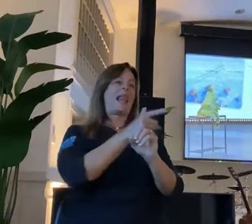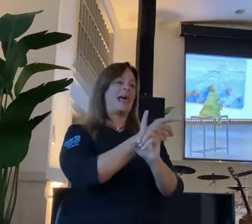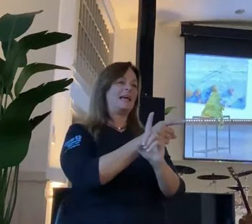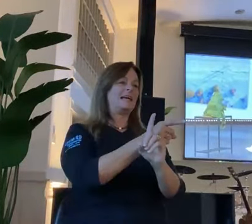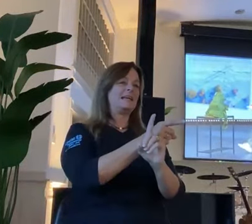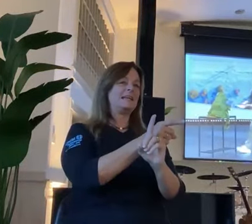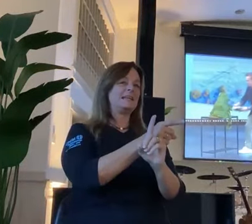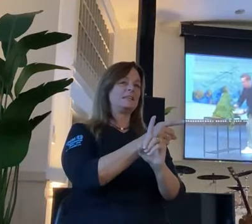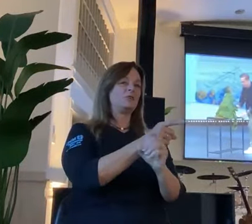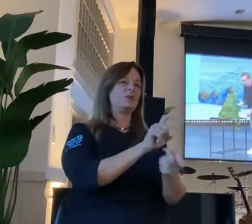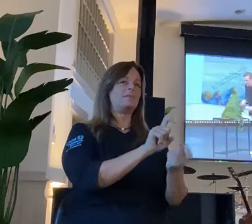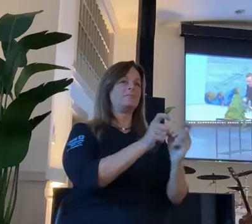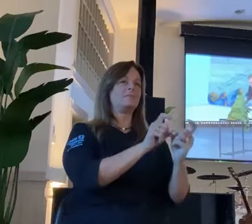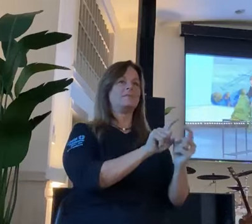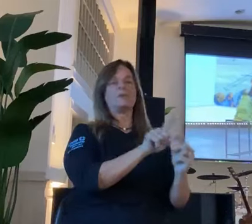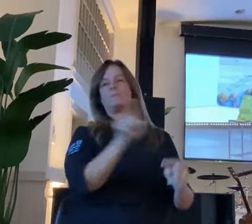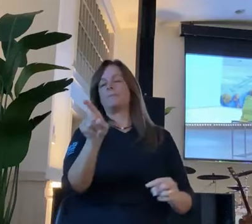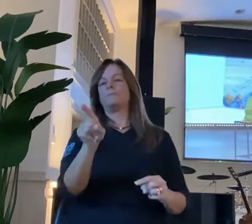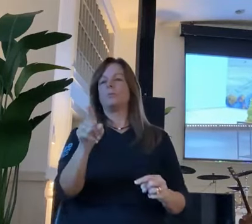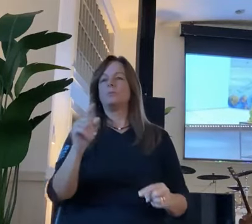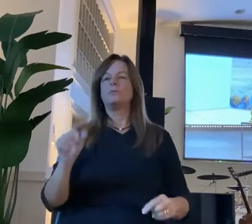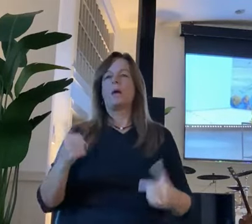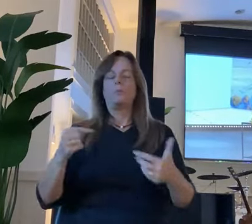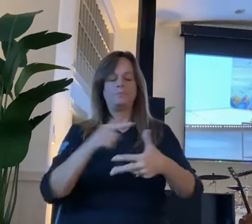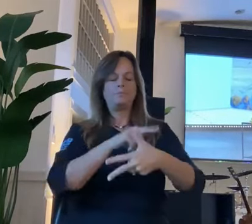make. Okay, what else is there?